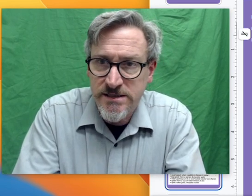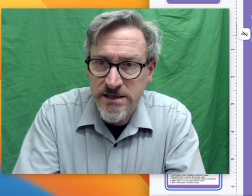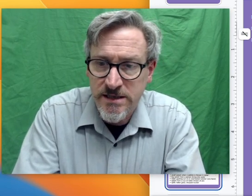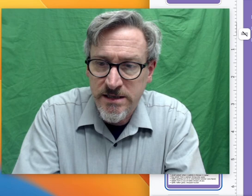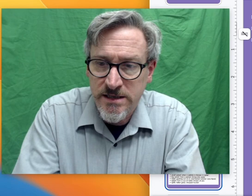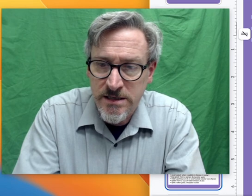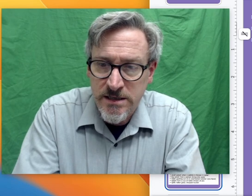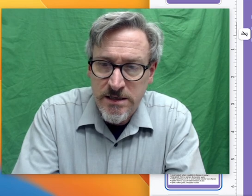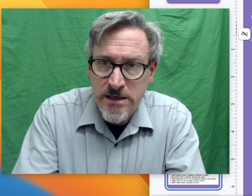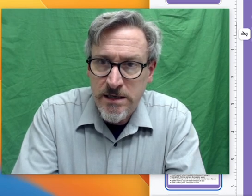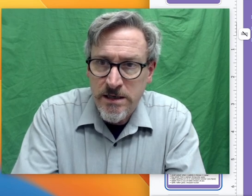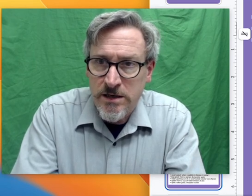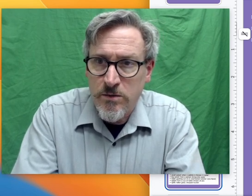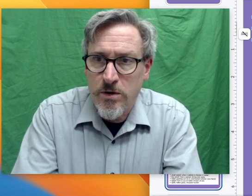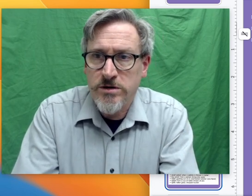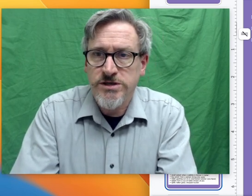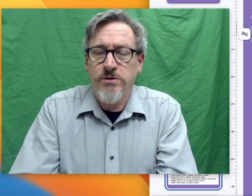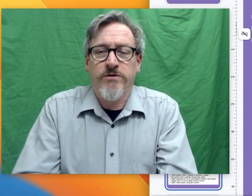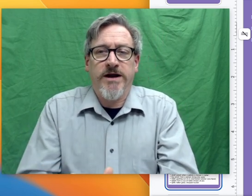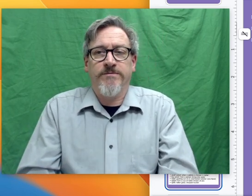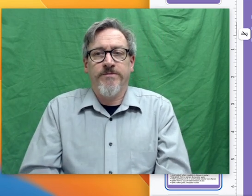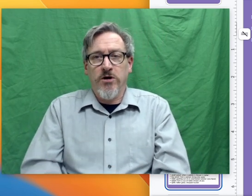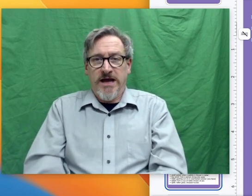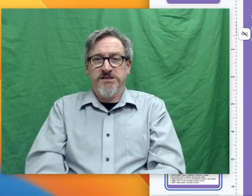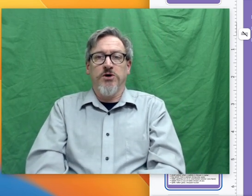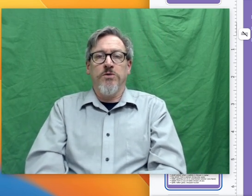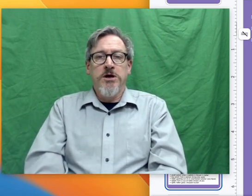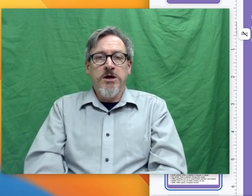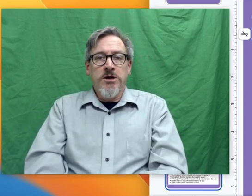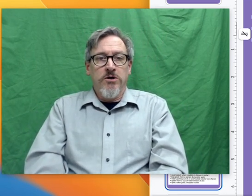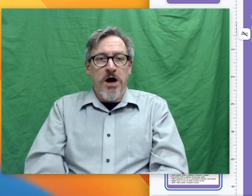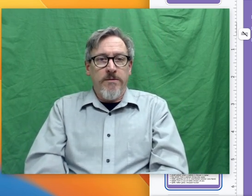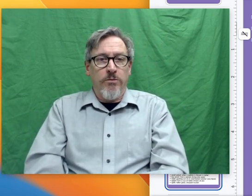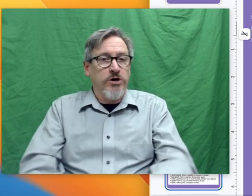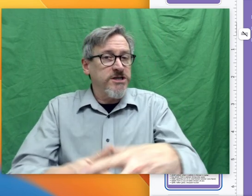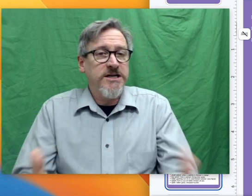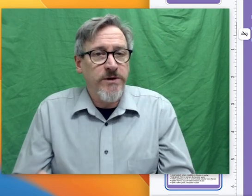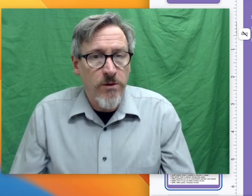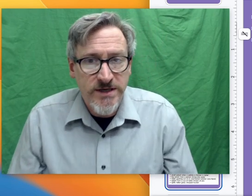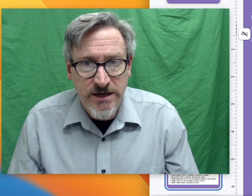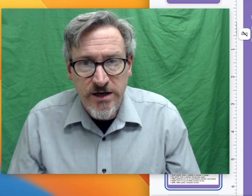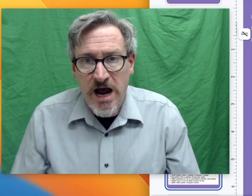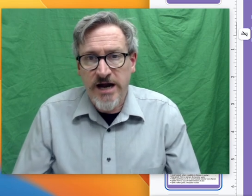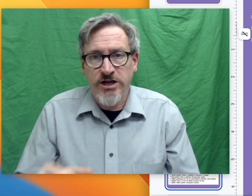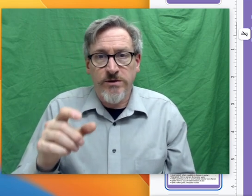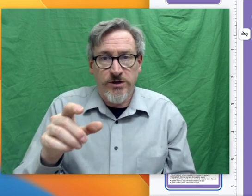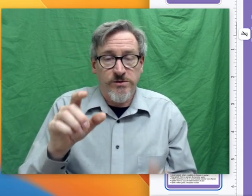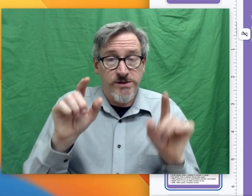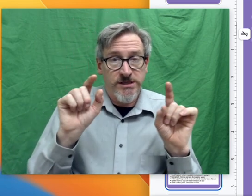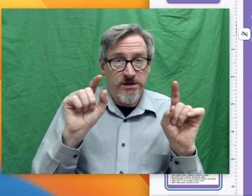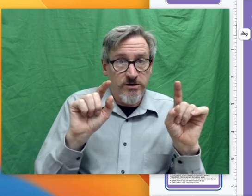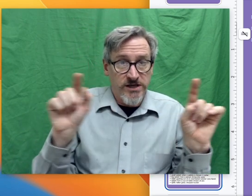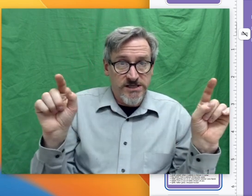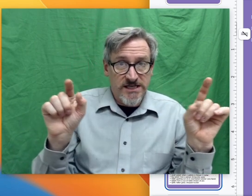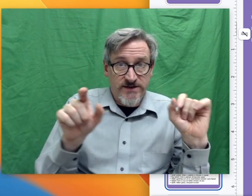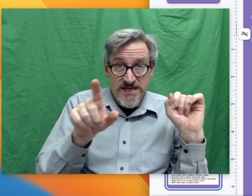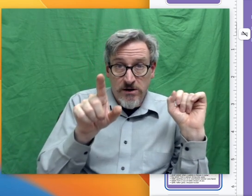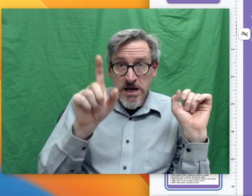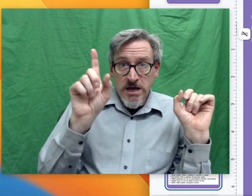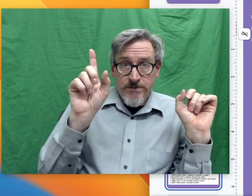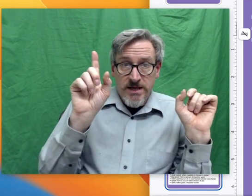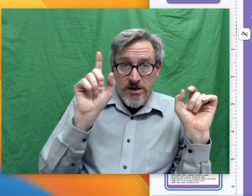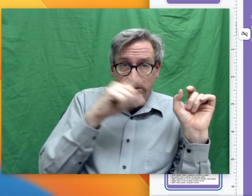ECLS. Water, snow, and rain. Okay, so we're continuing what we did. How do you use these classifiers?